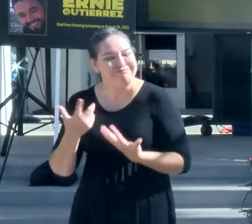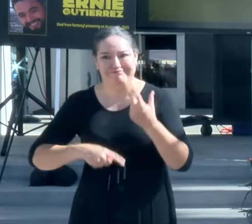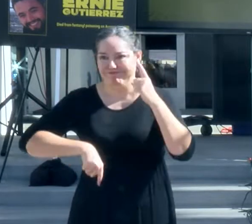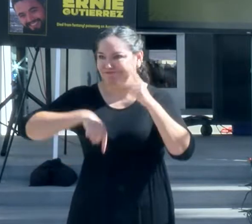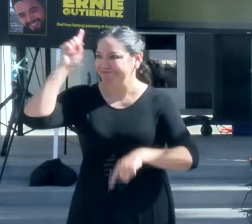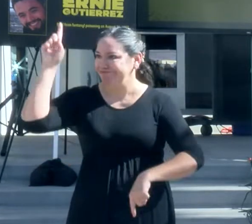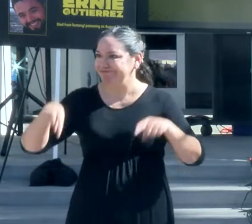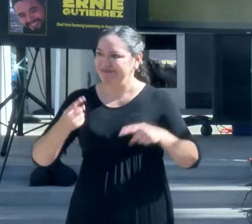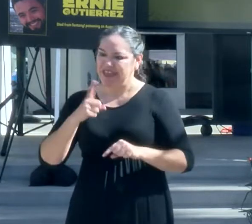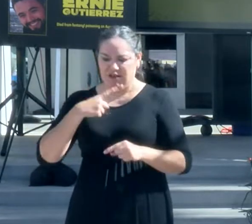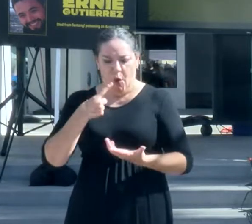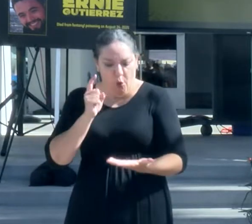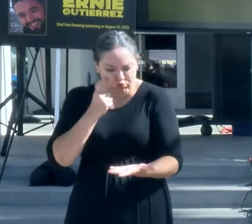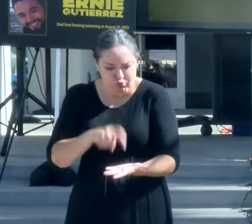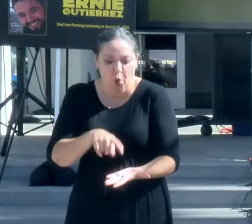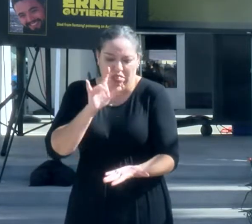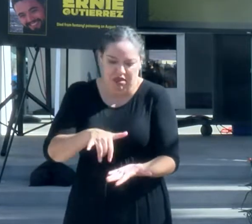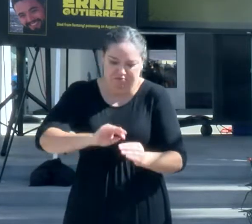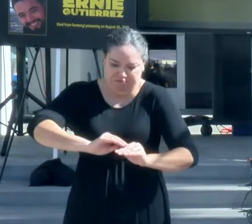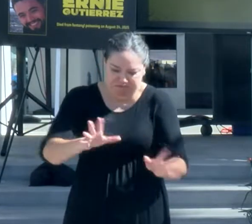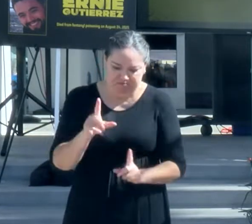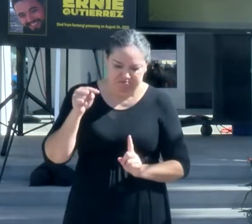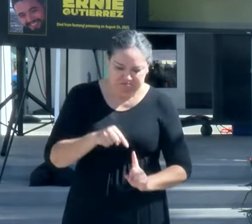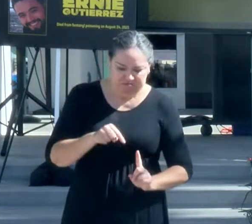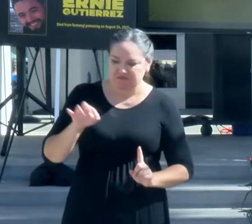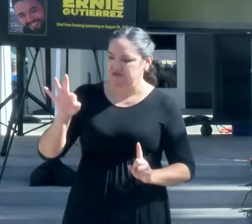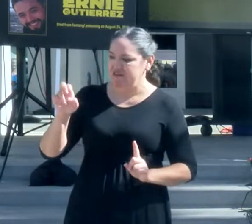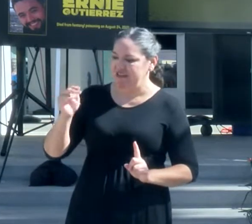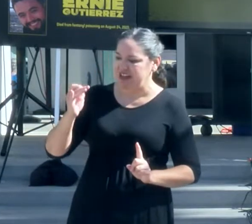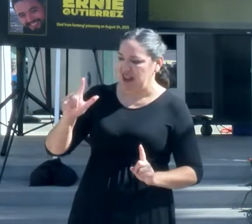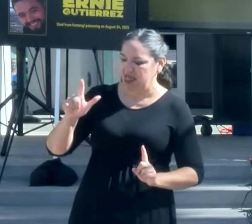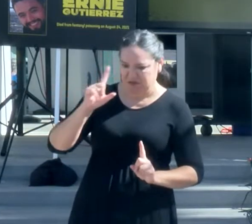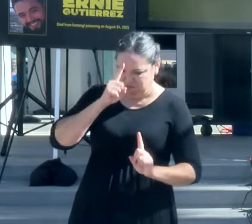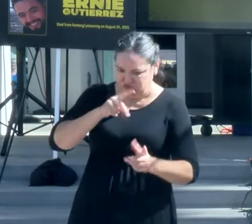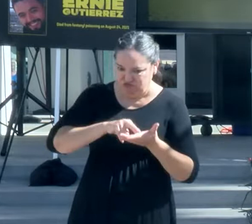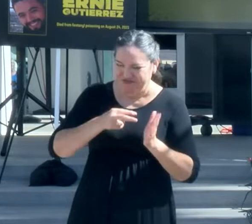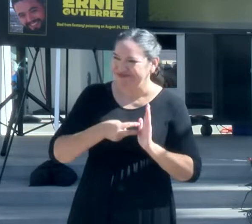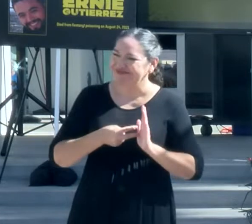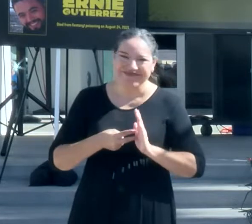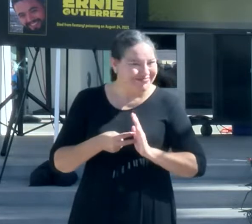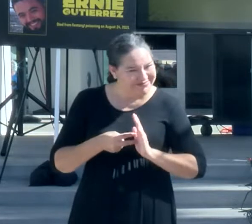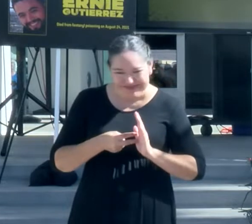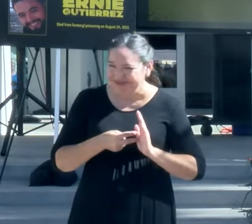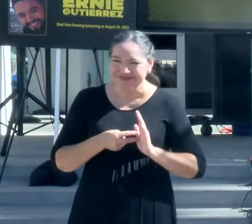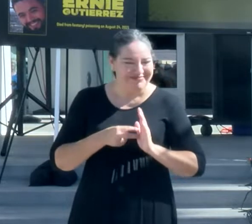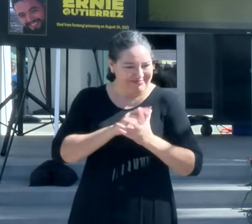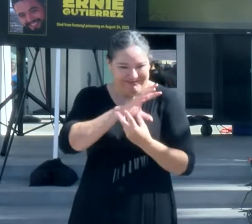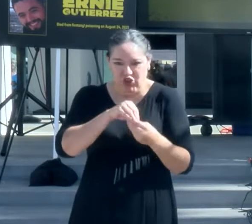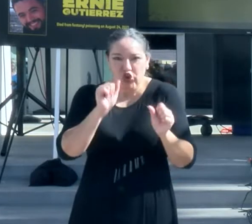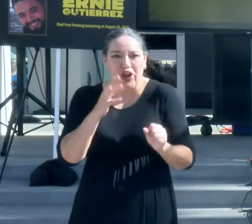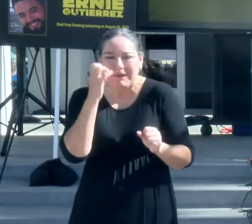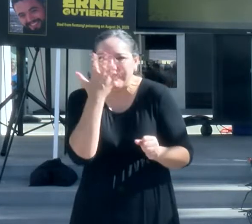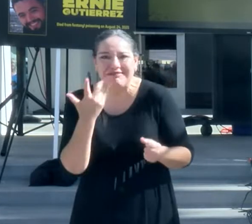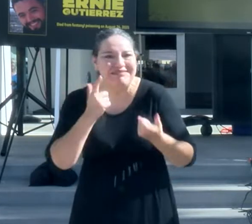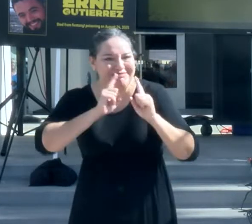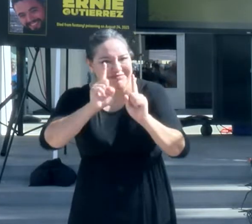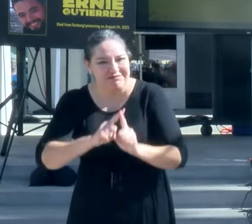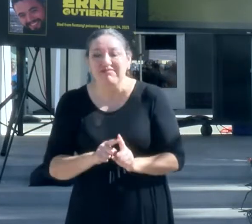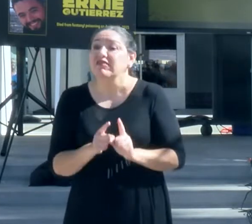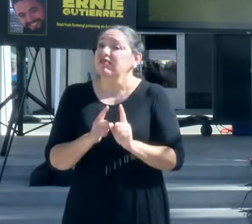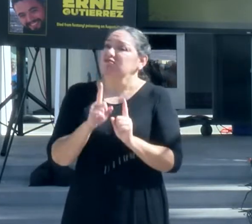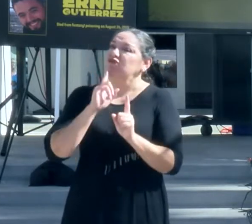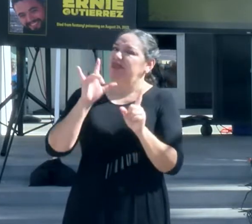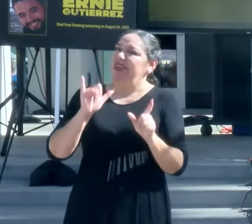can't say, this is fentanyl. It's intentional. With that, I'm happy now to unveil the